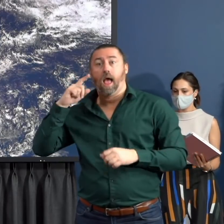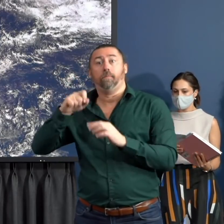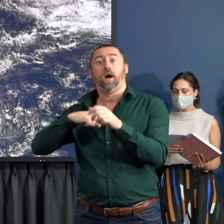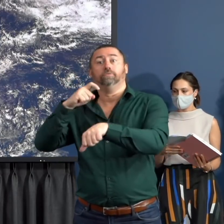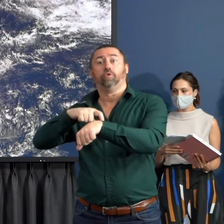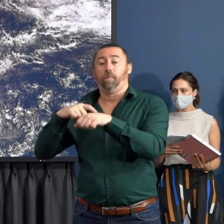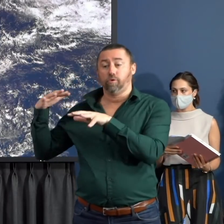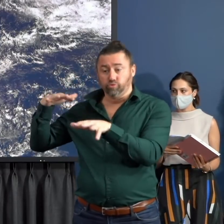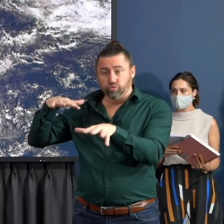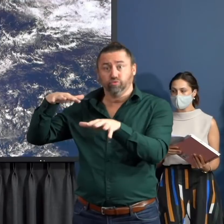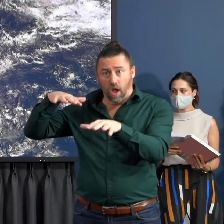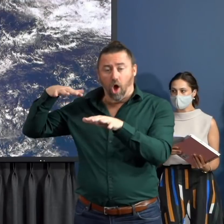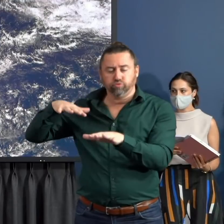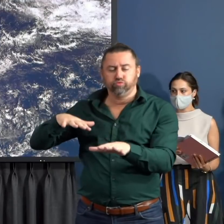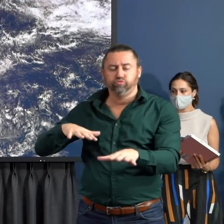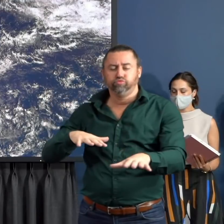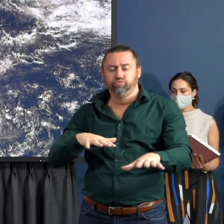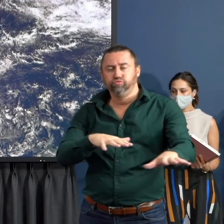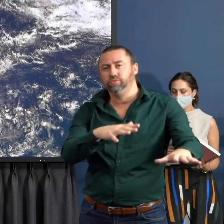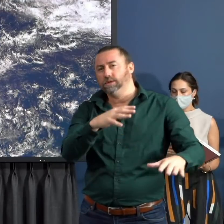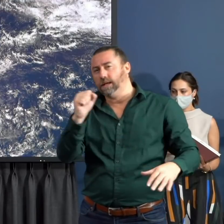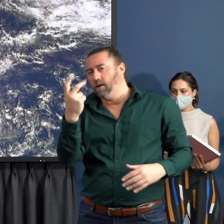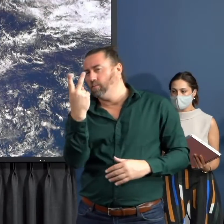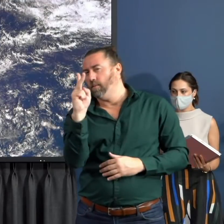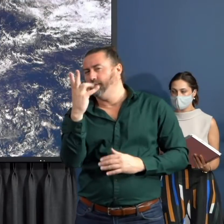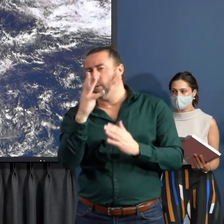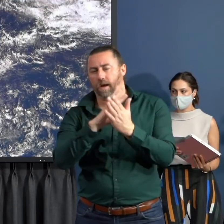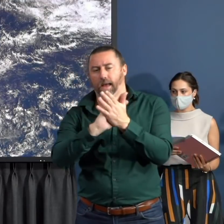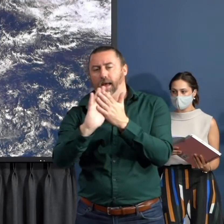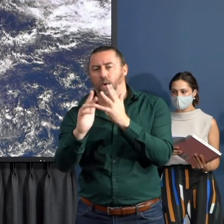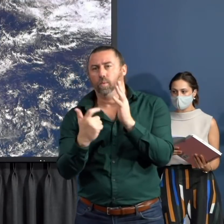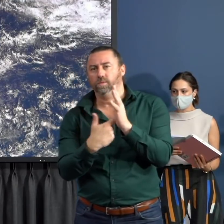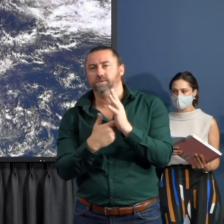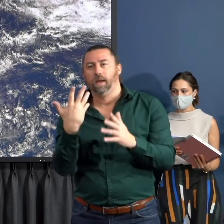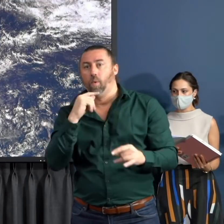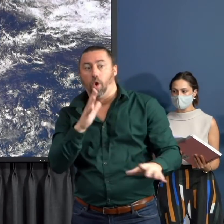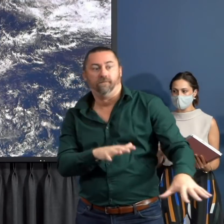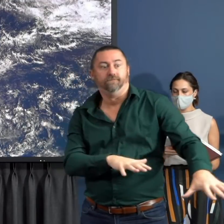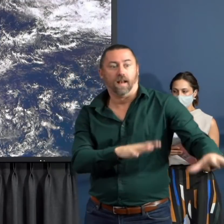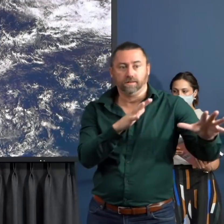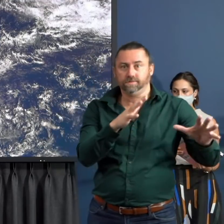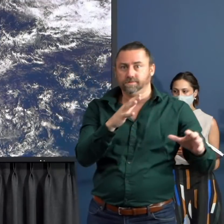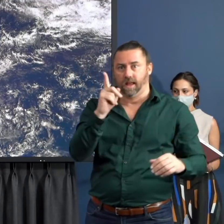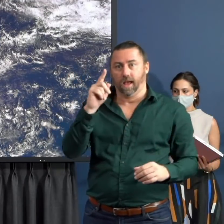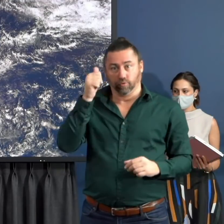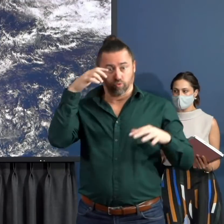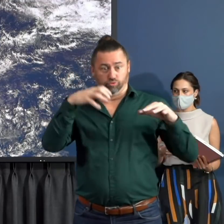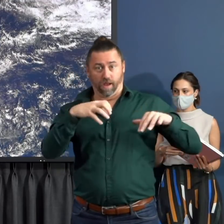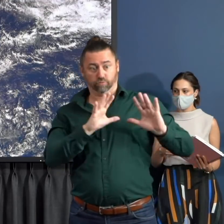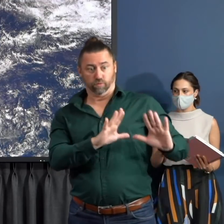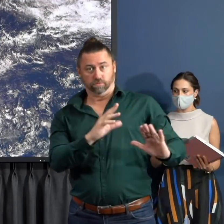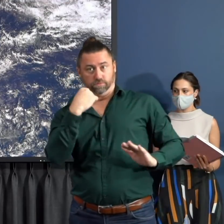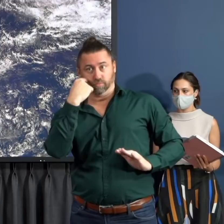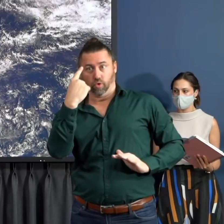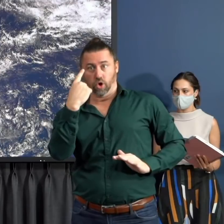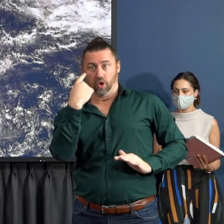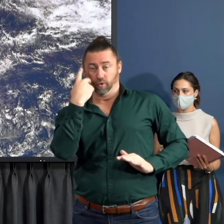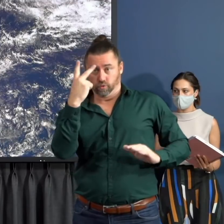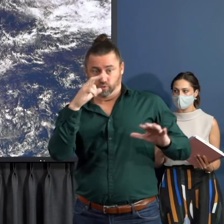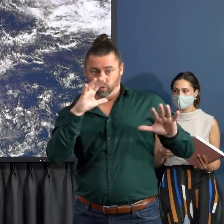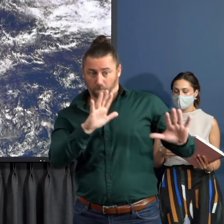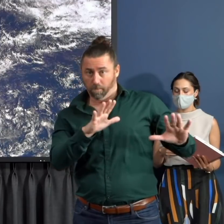down, so that is not impacting at the moment. And with the rain easing, hopefully over the next 24